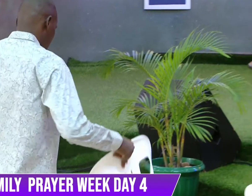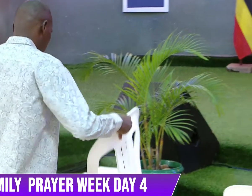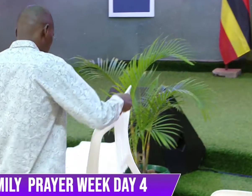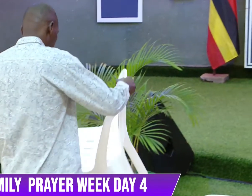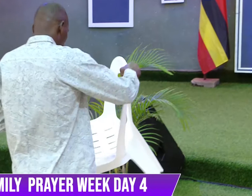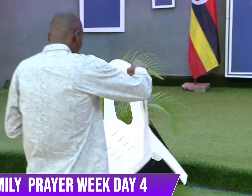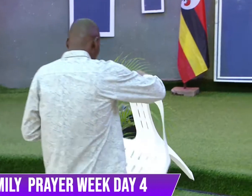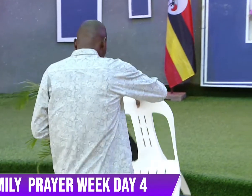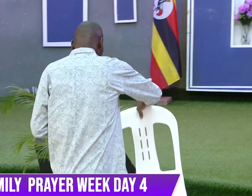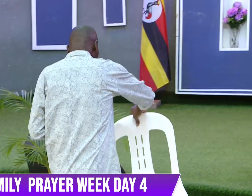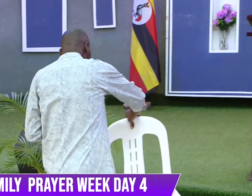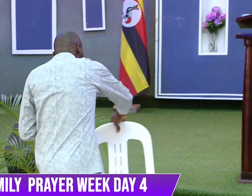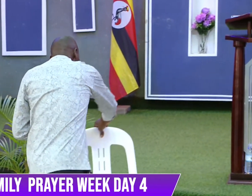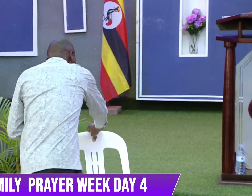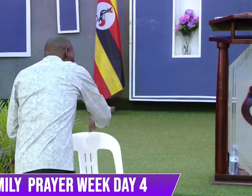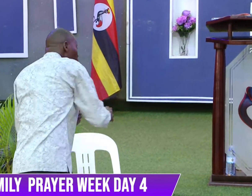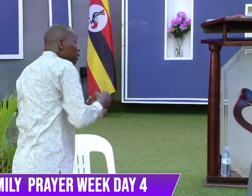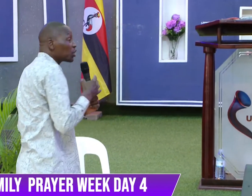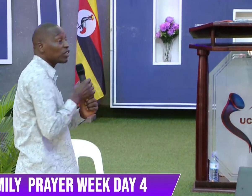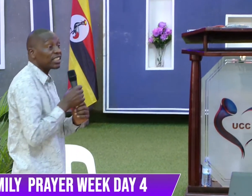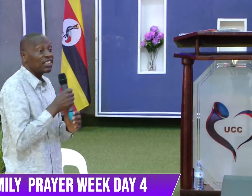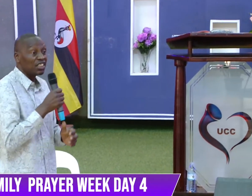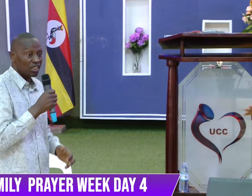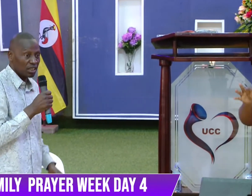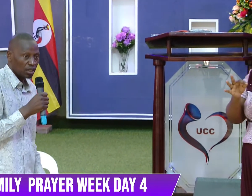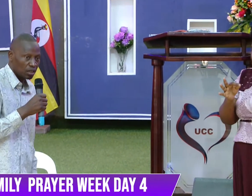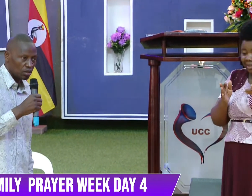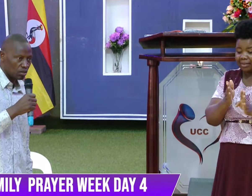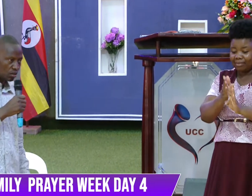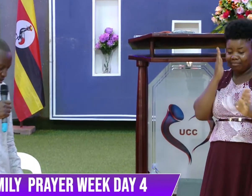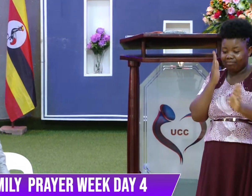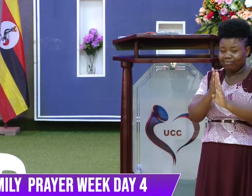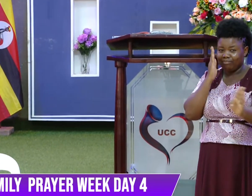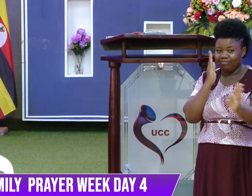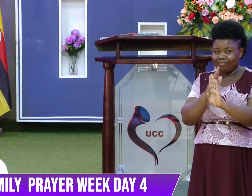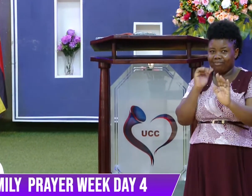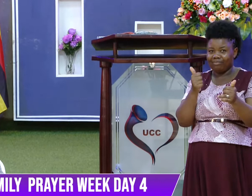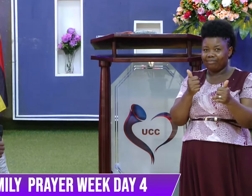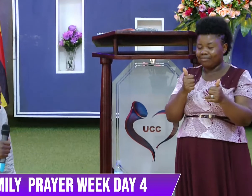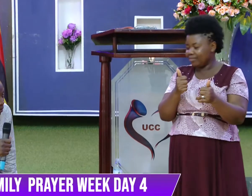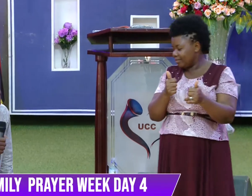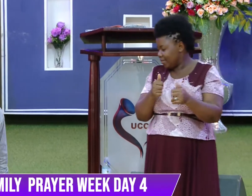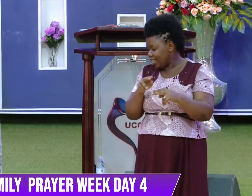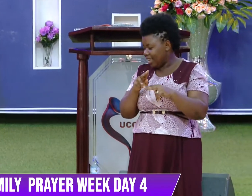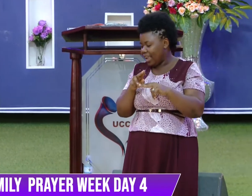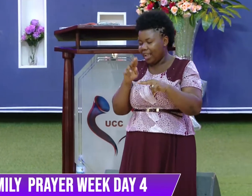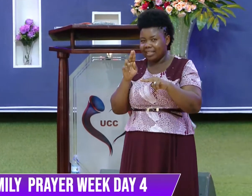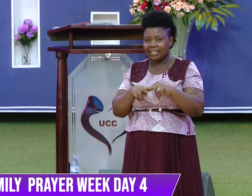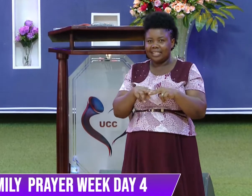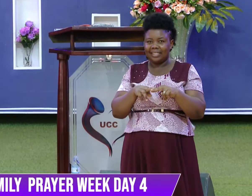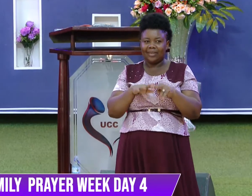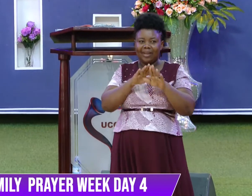my chairs as well. Now I do my things in a straight line.